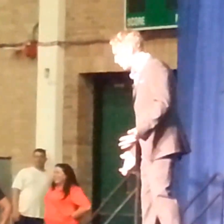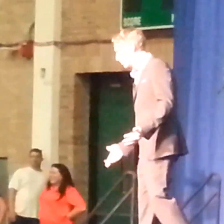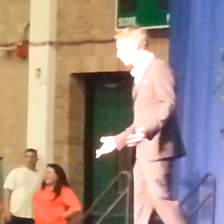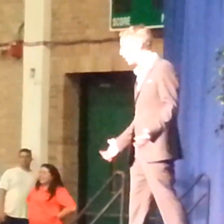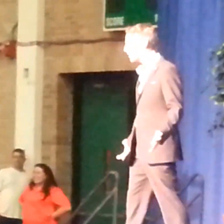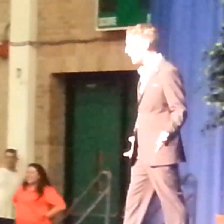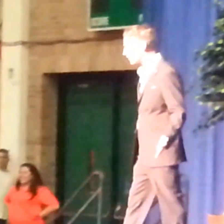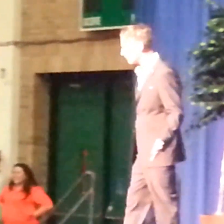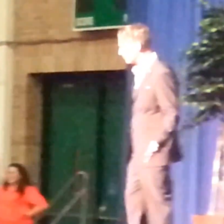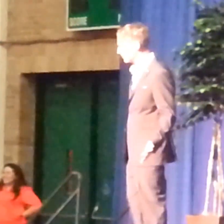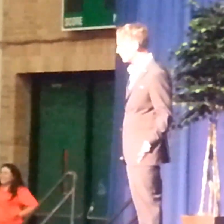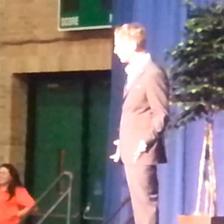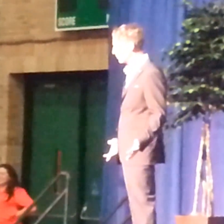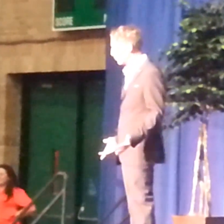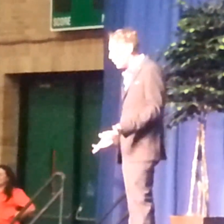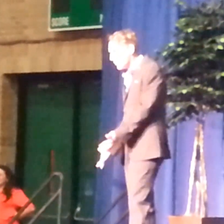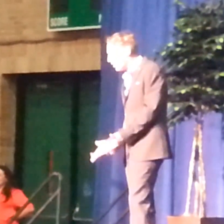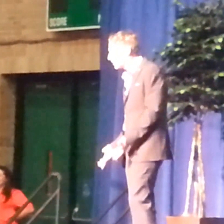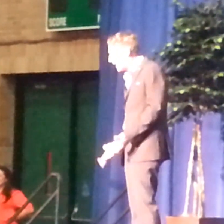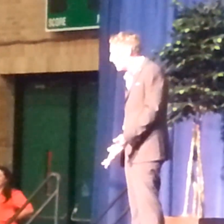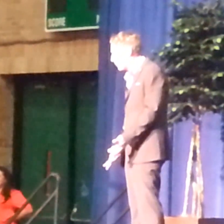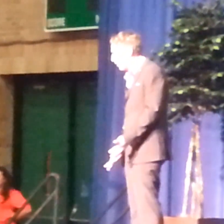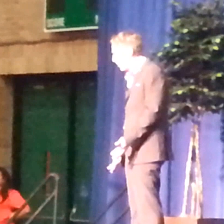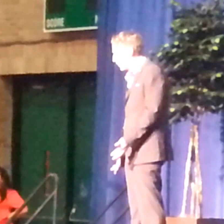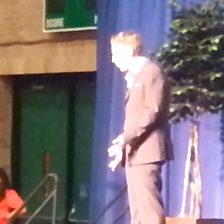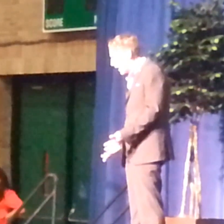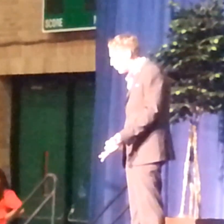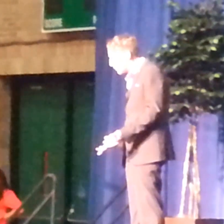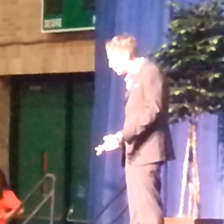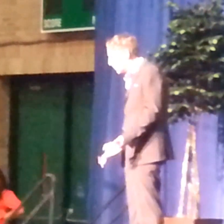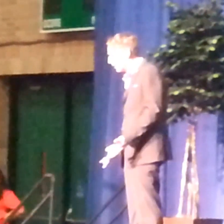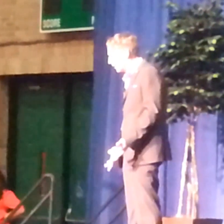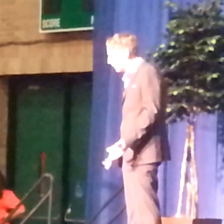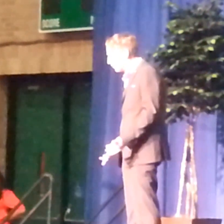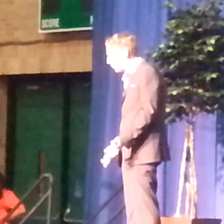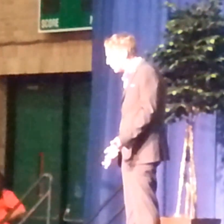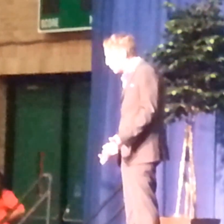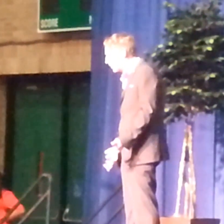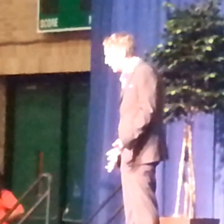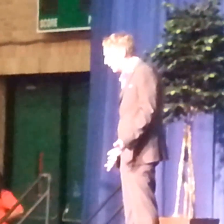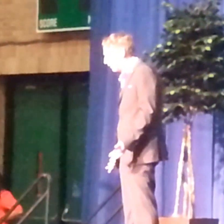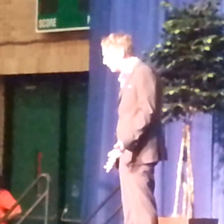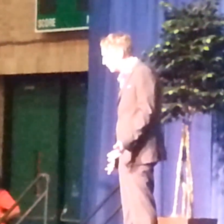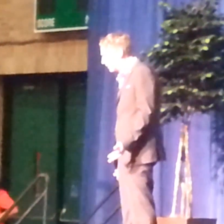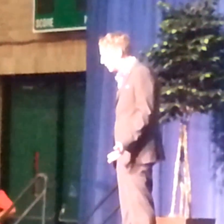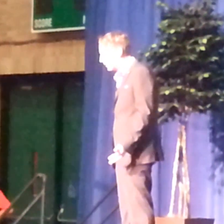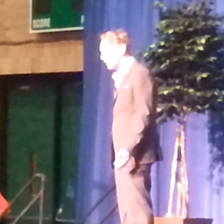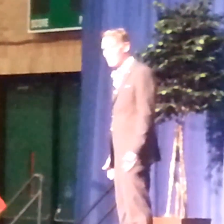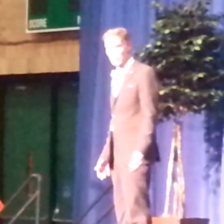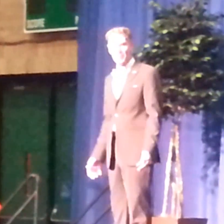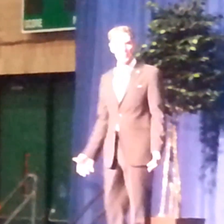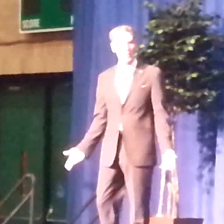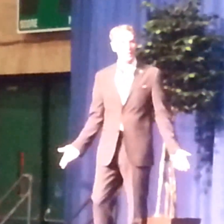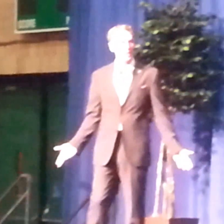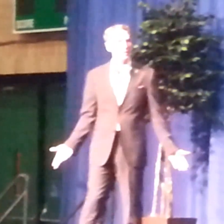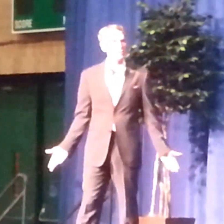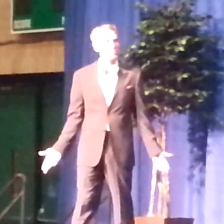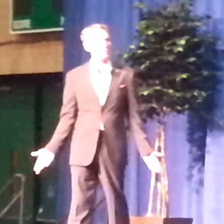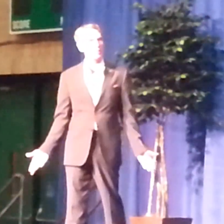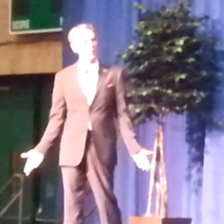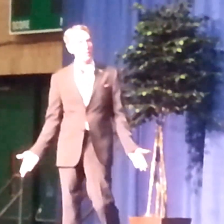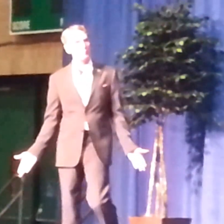Have you thought about where we all came from and why we're doing here, what we're doing here? And generally what I